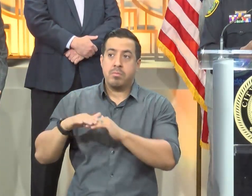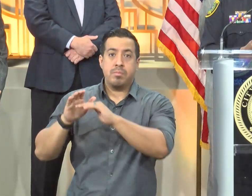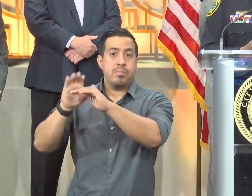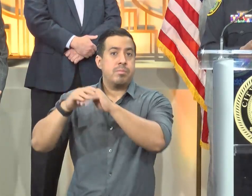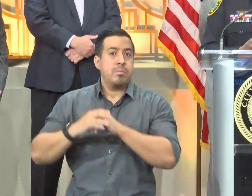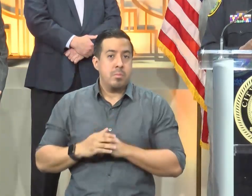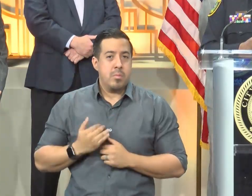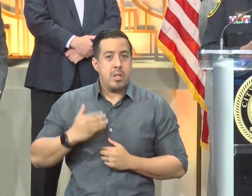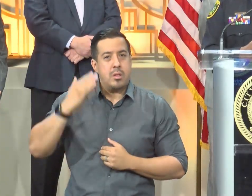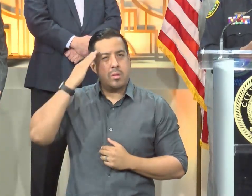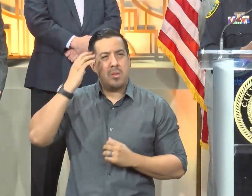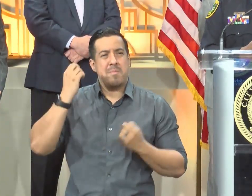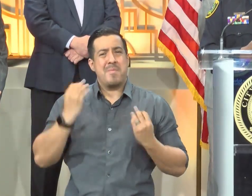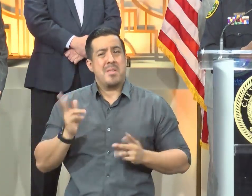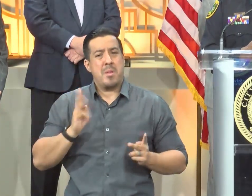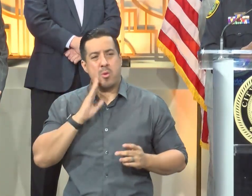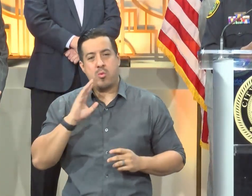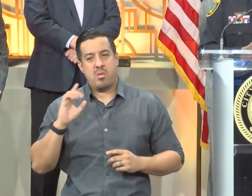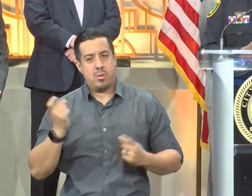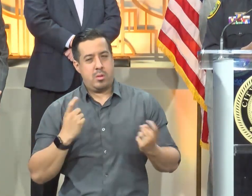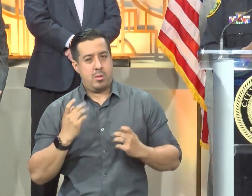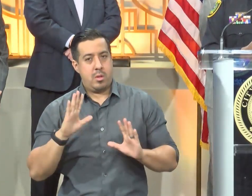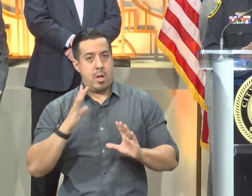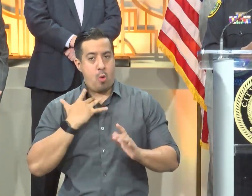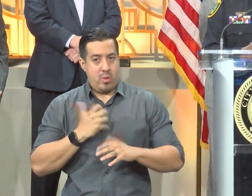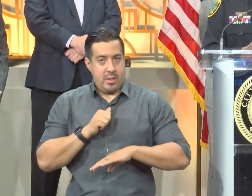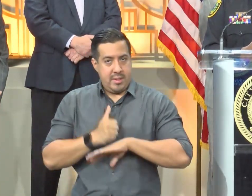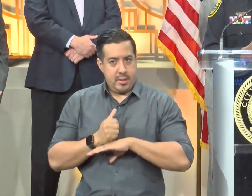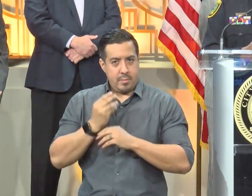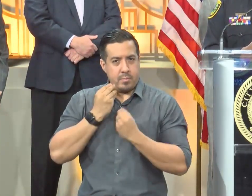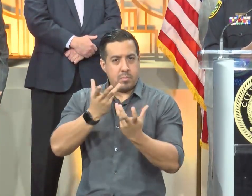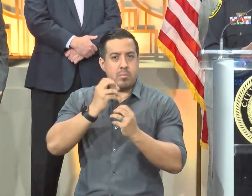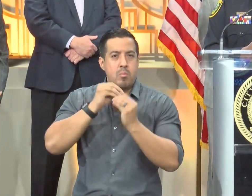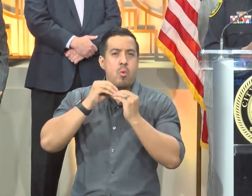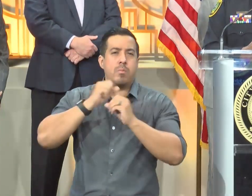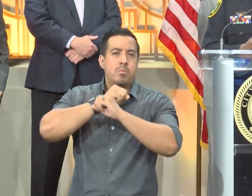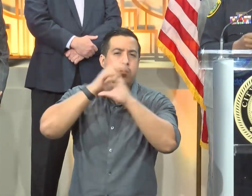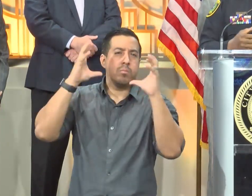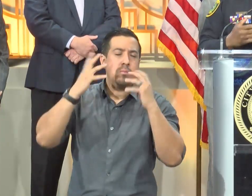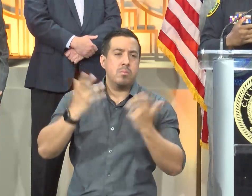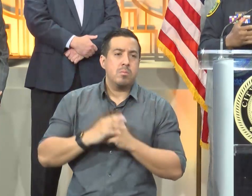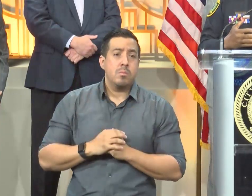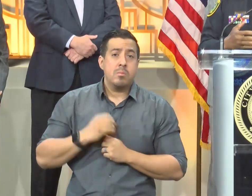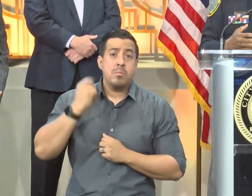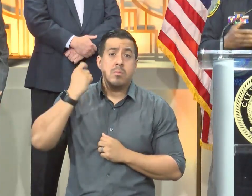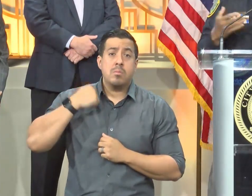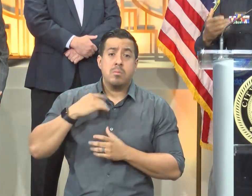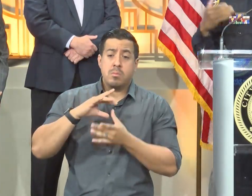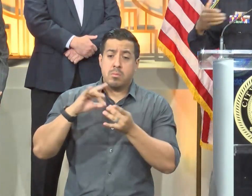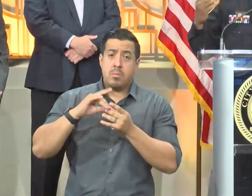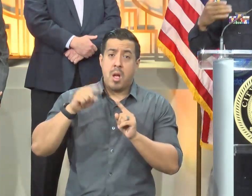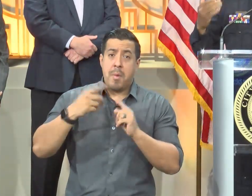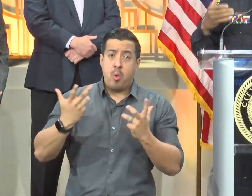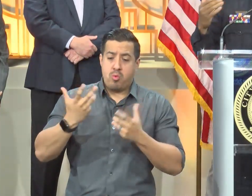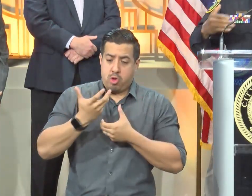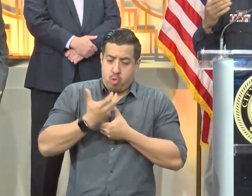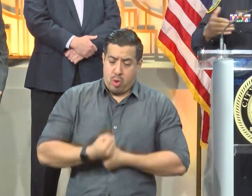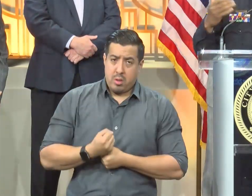lot of questions might be asked later, but let me set the stage. Let me set the stage. Because when we talk in terms of